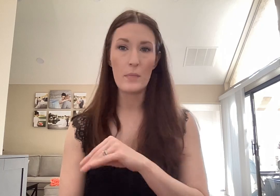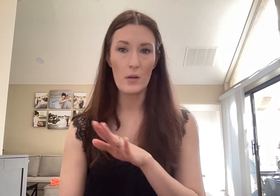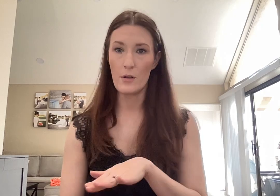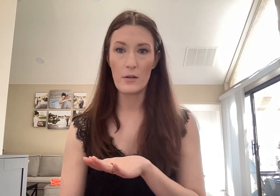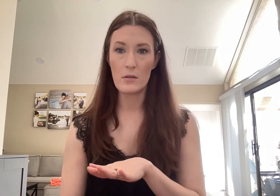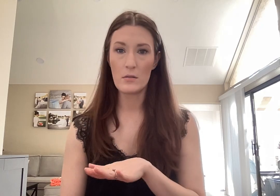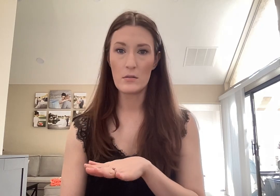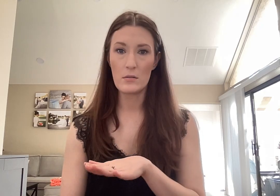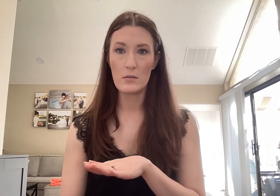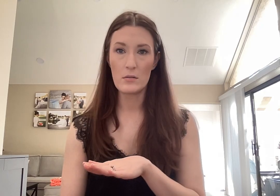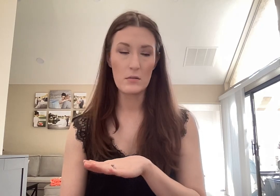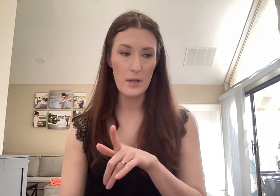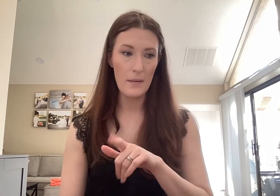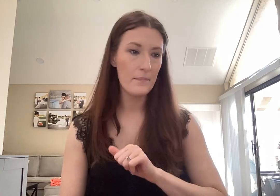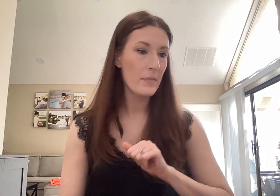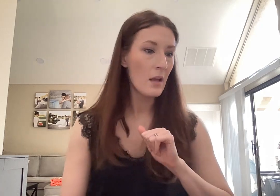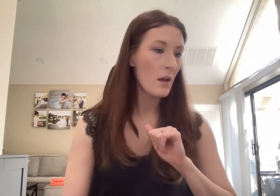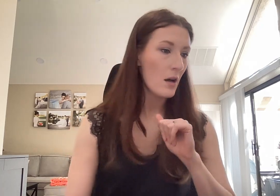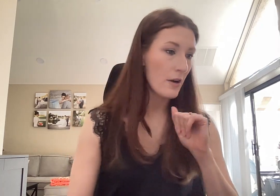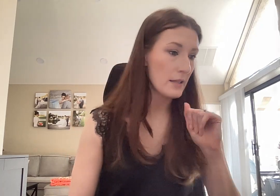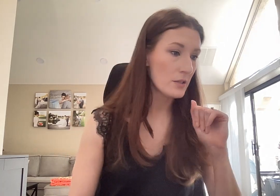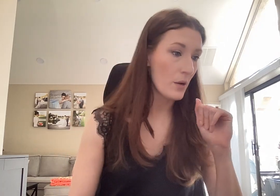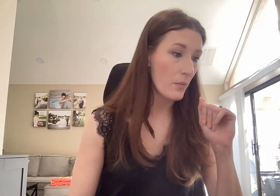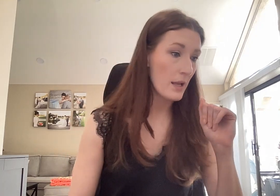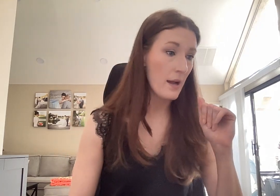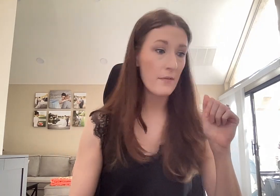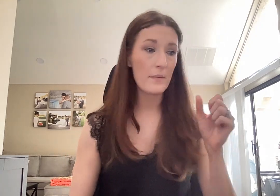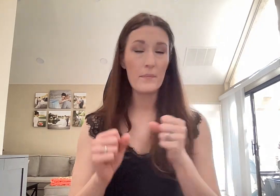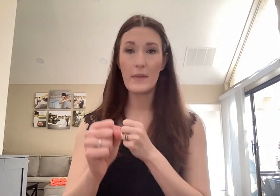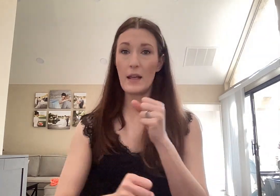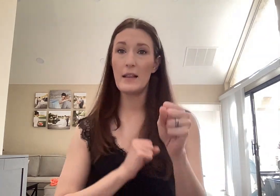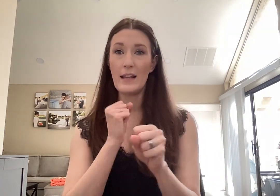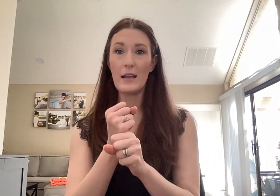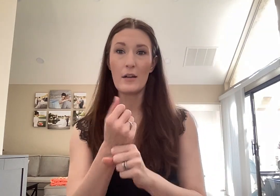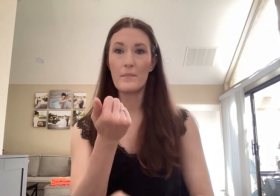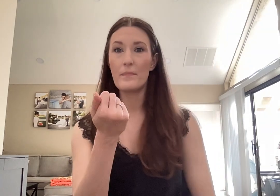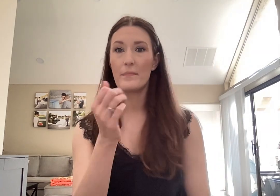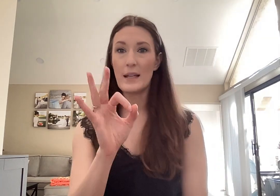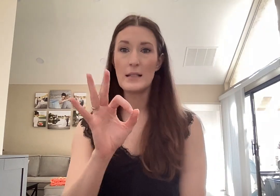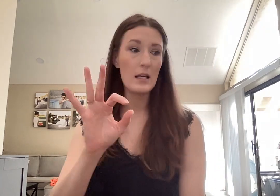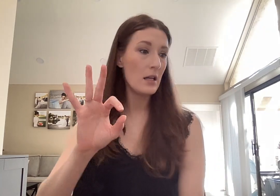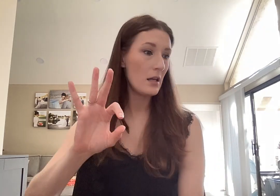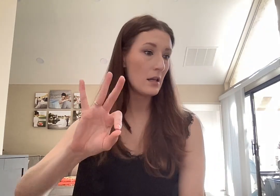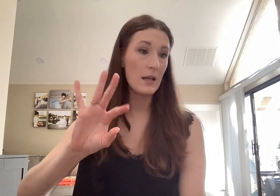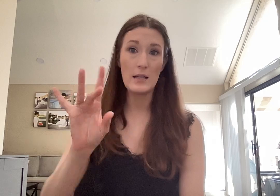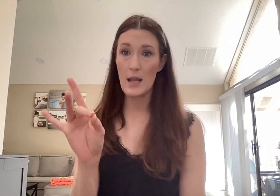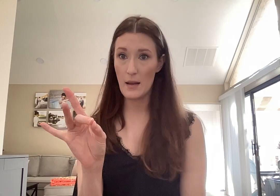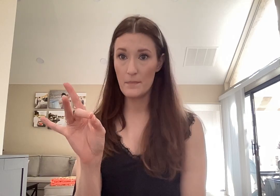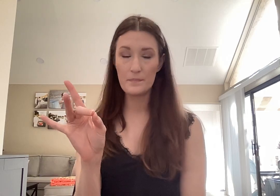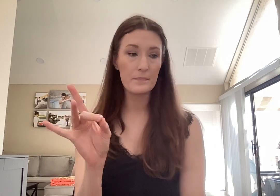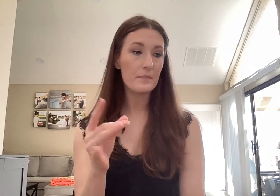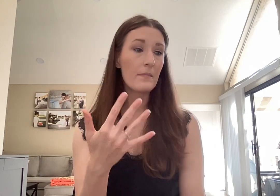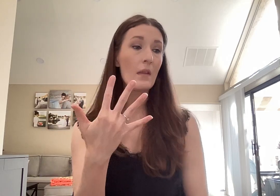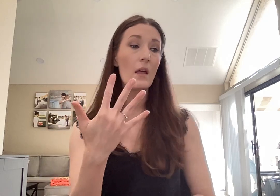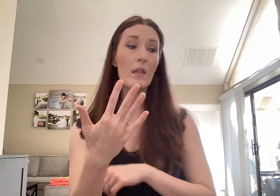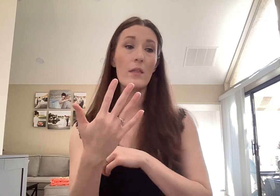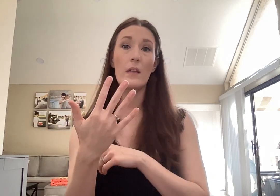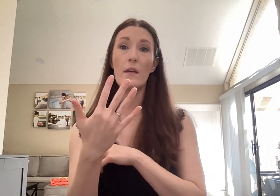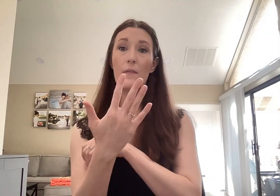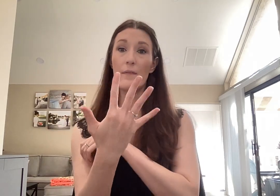popular. Okay, all right, so we have in the year 1998 the